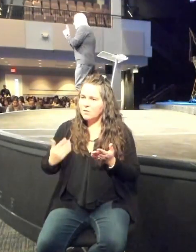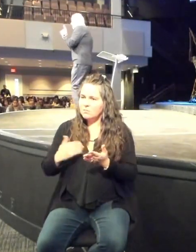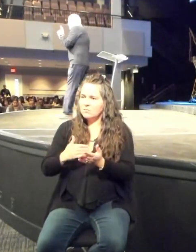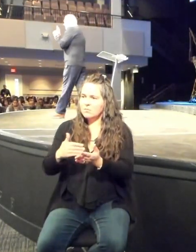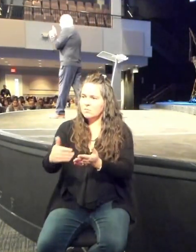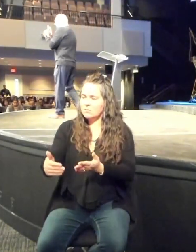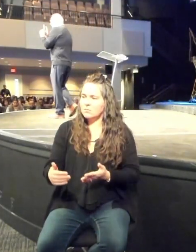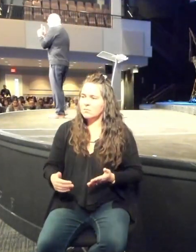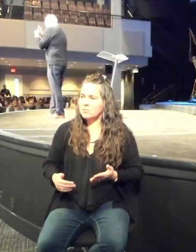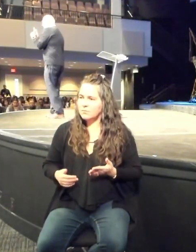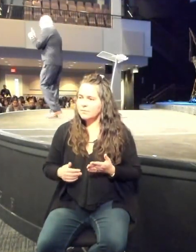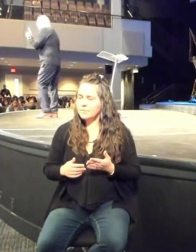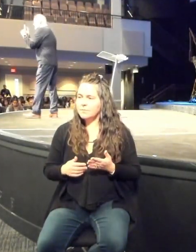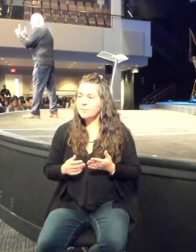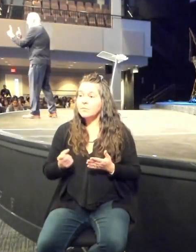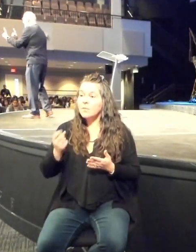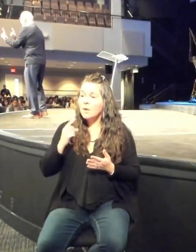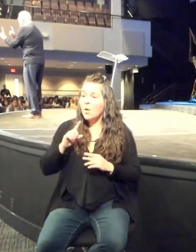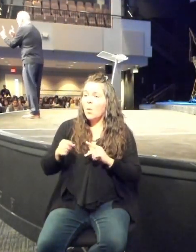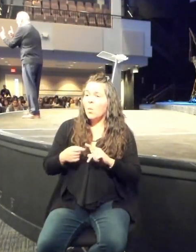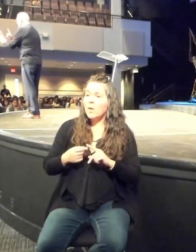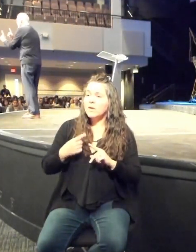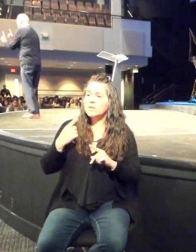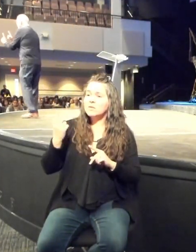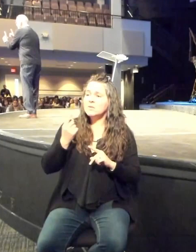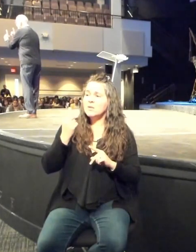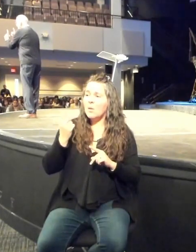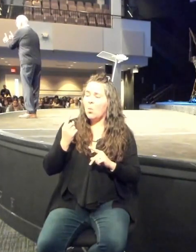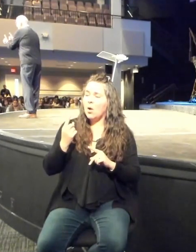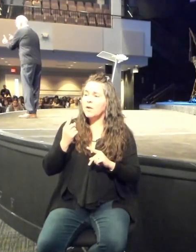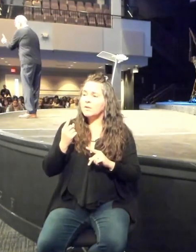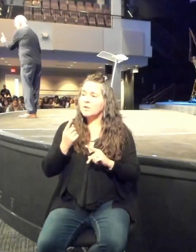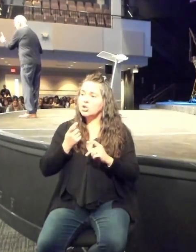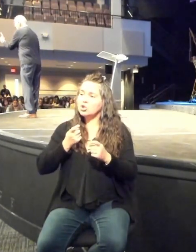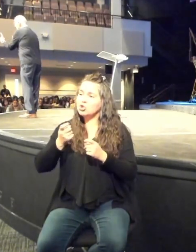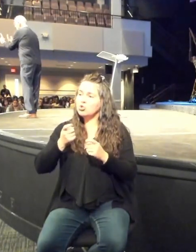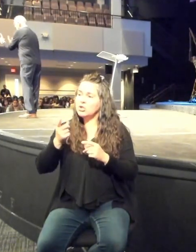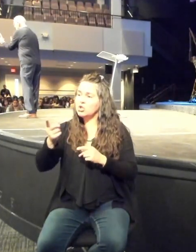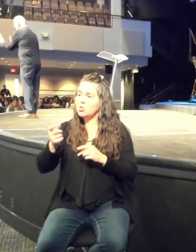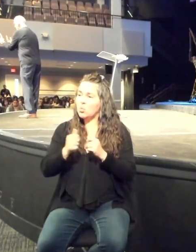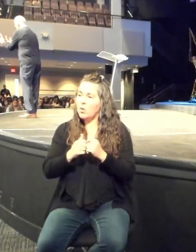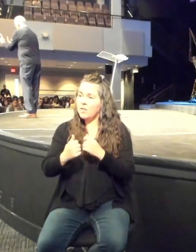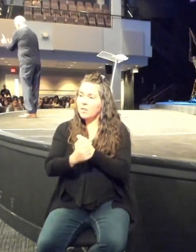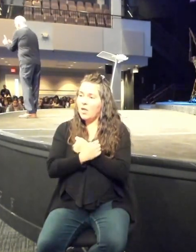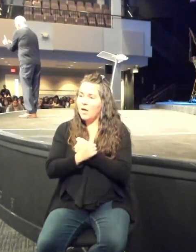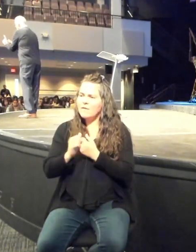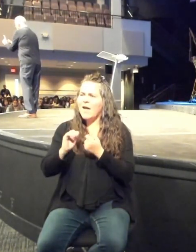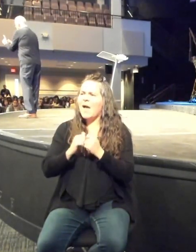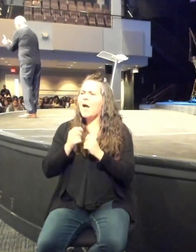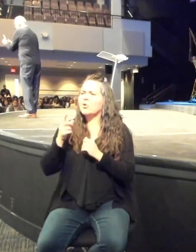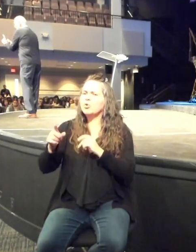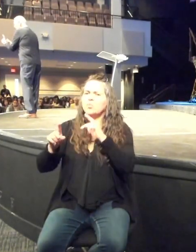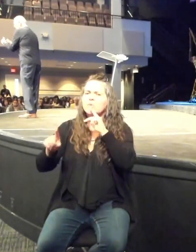When someone responds or treats you with love, how do you tend to respond back?